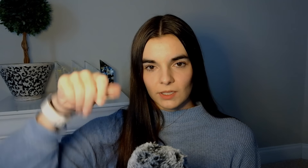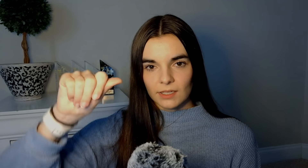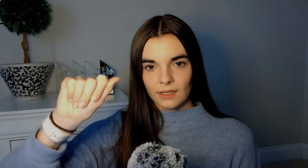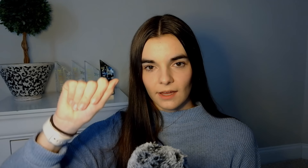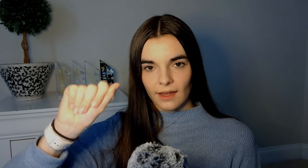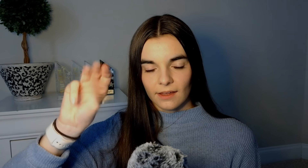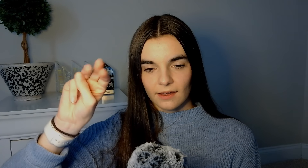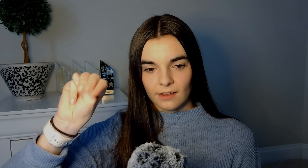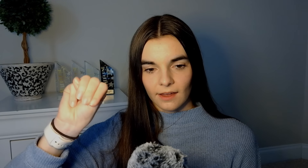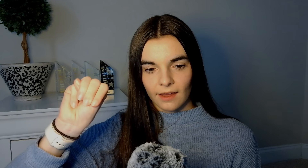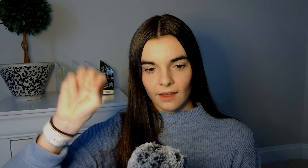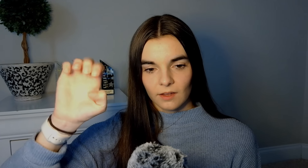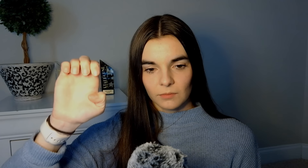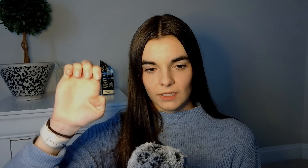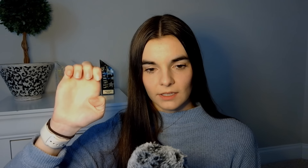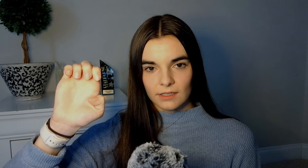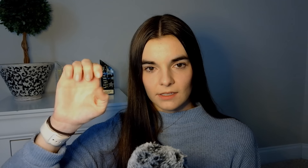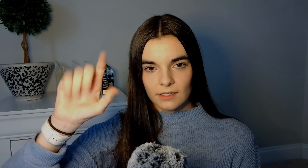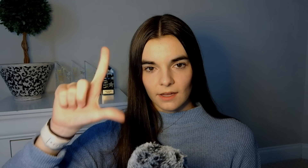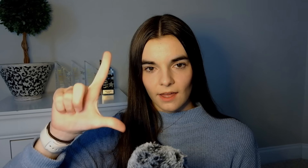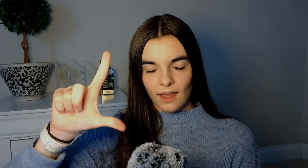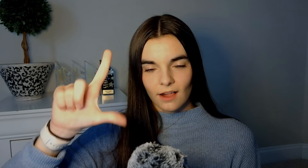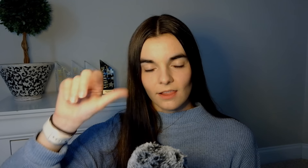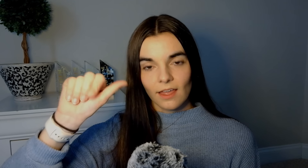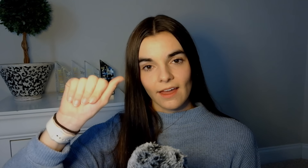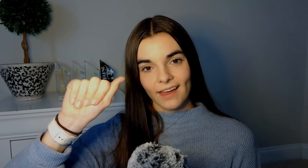P A M E L A.